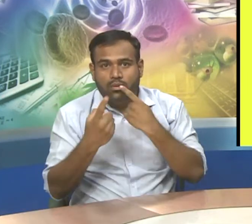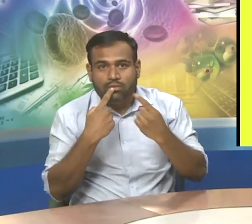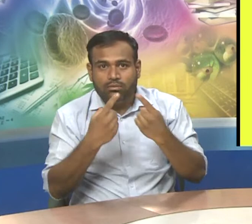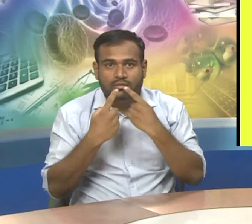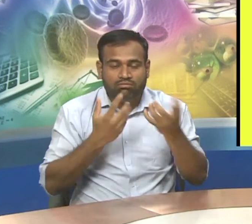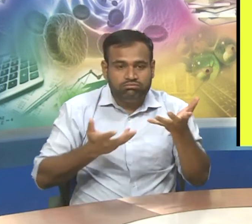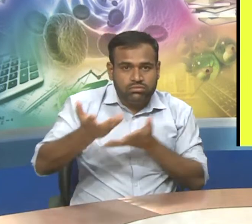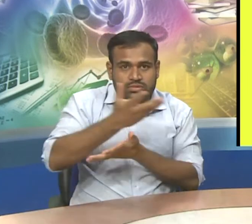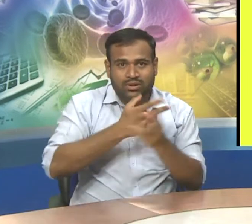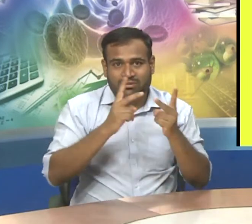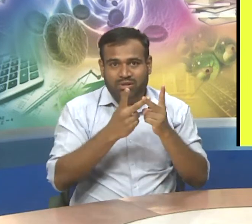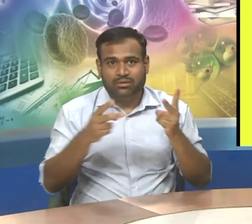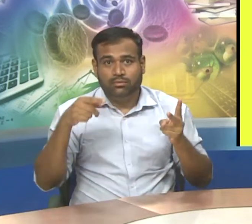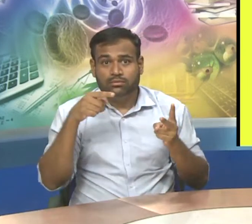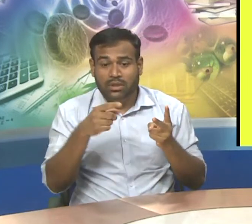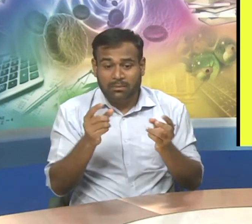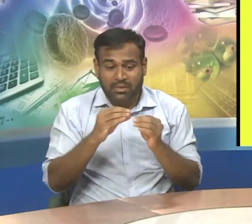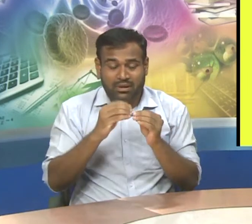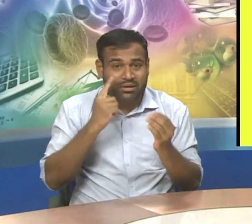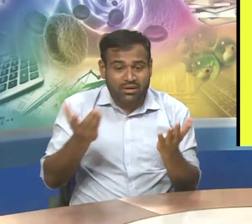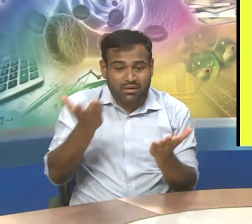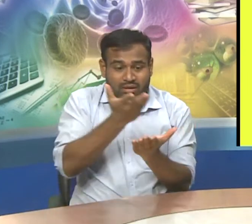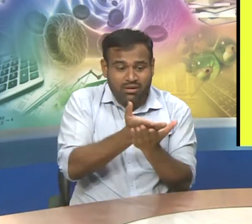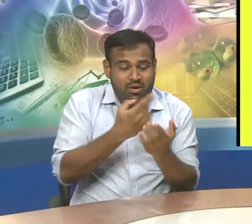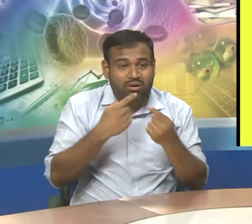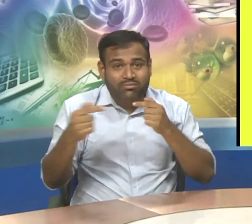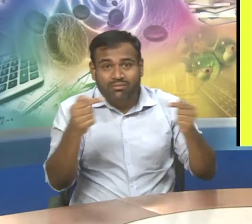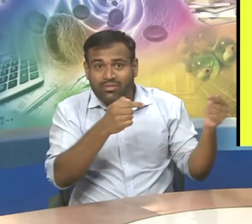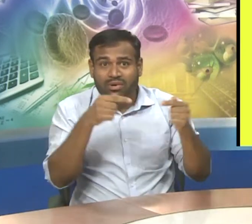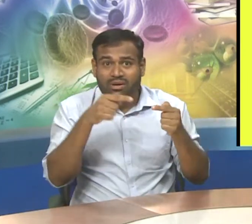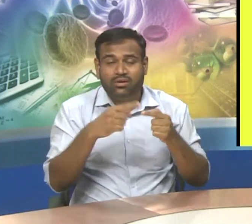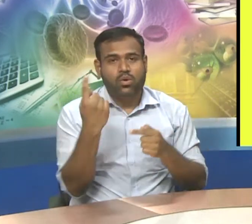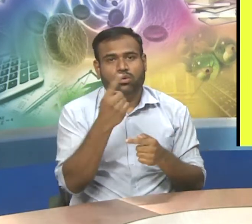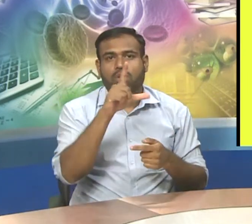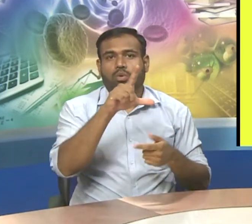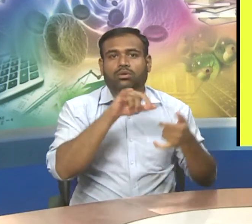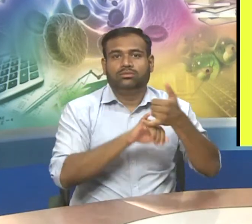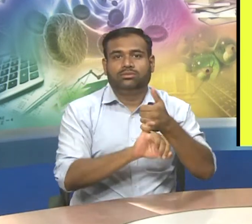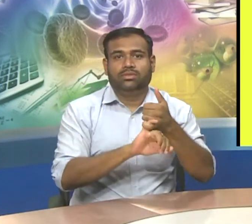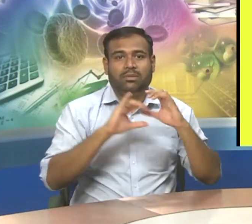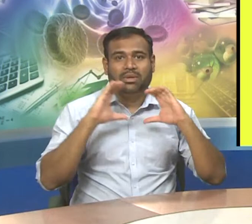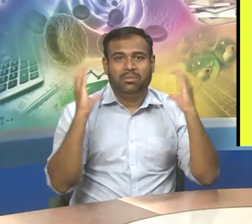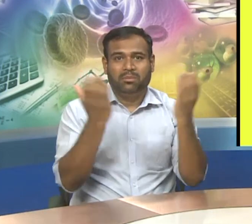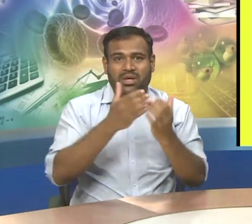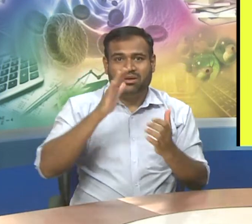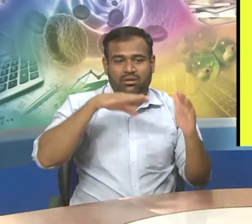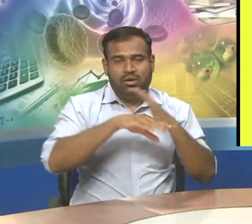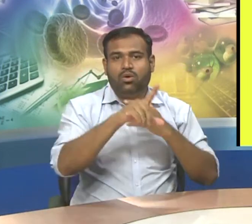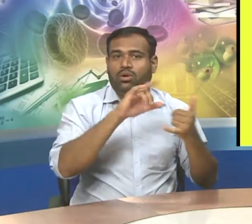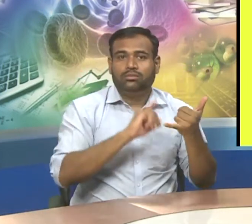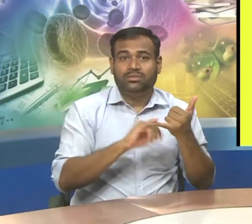public expenditure, etc. Only be introduced in lower house.